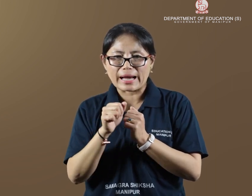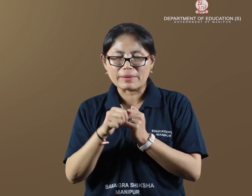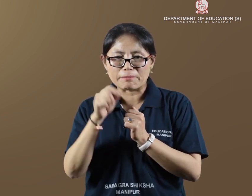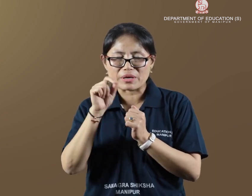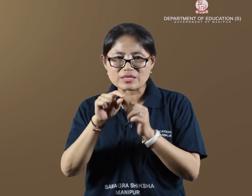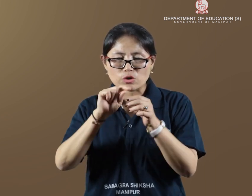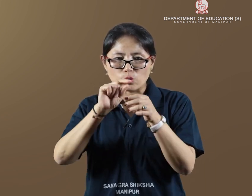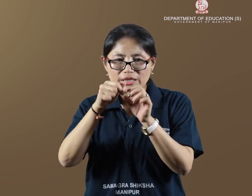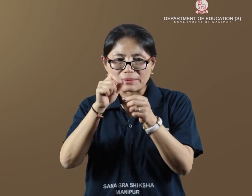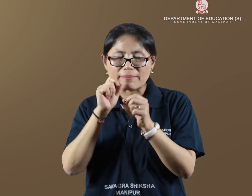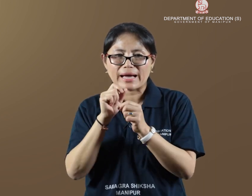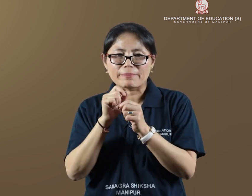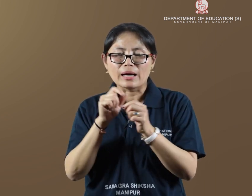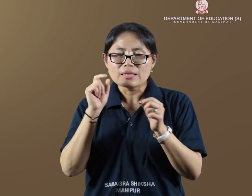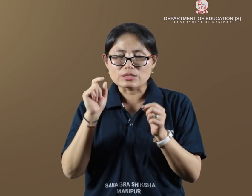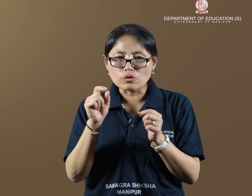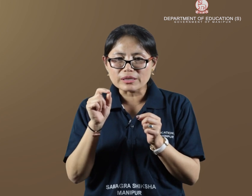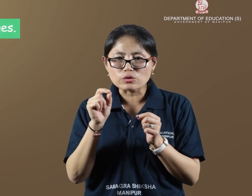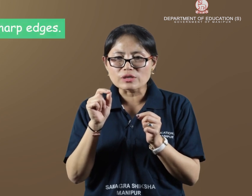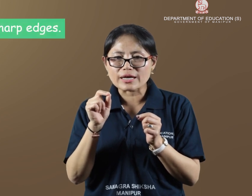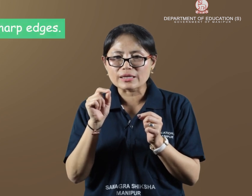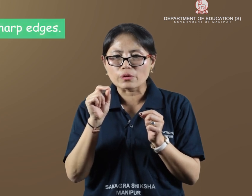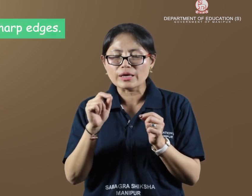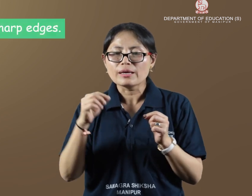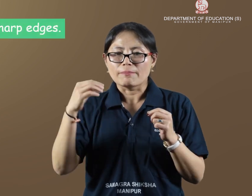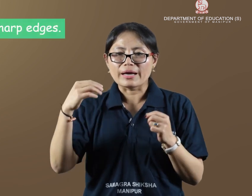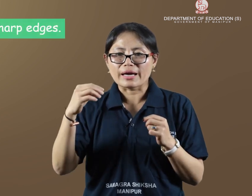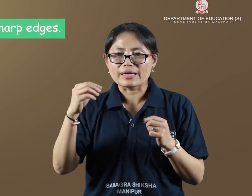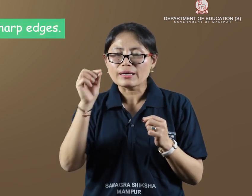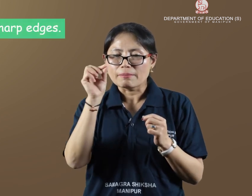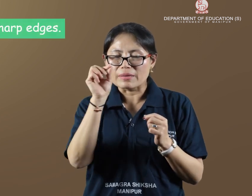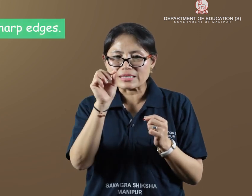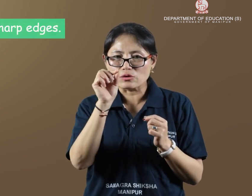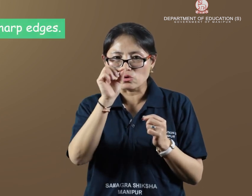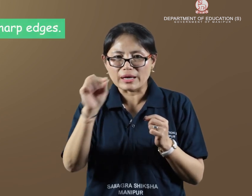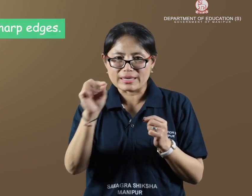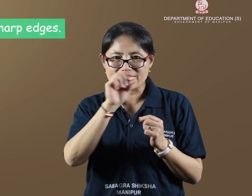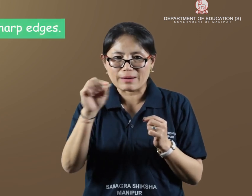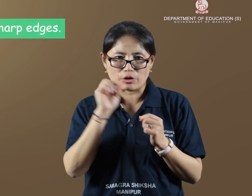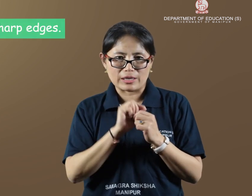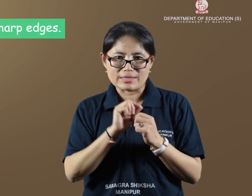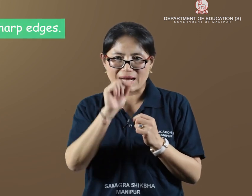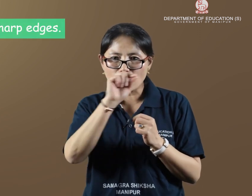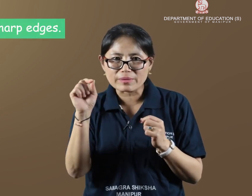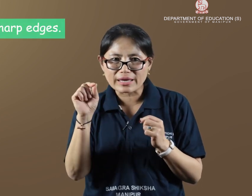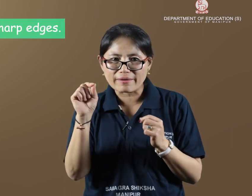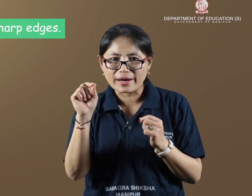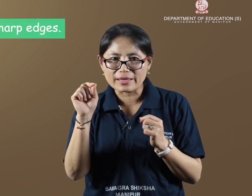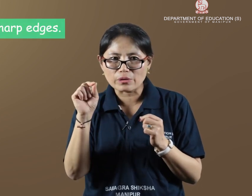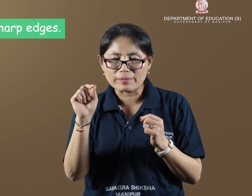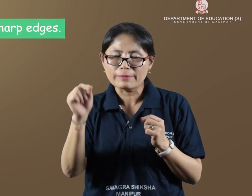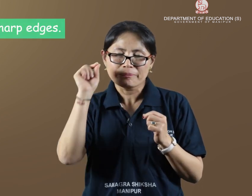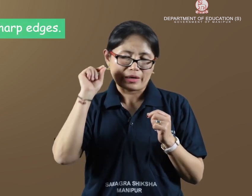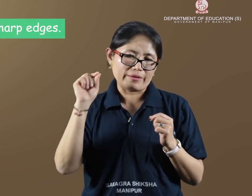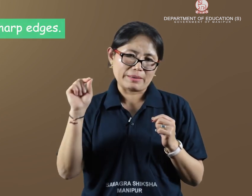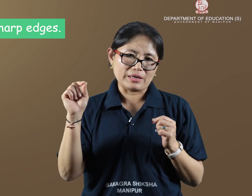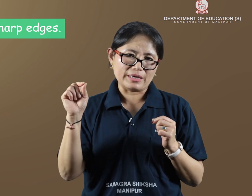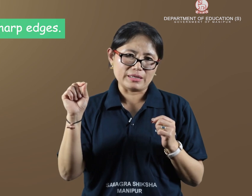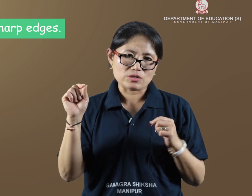ma piercing khut na ba maya ma si gumba tools ke dewi mai hai machin du tum bhali sharp oi hali sharp oi ba di area ke dewe ba area pigla in so